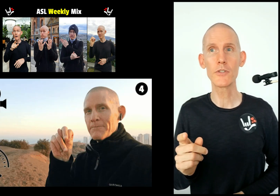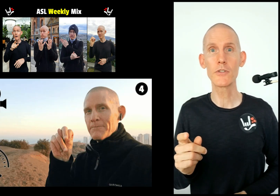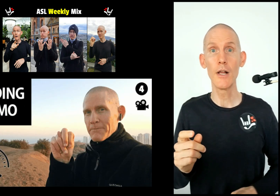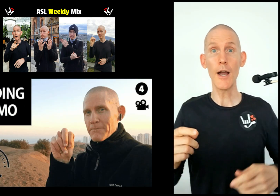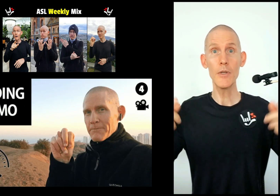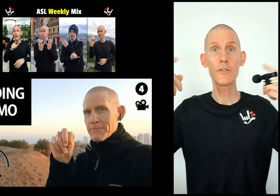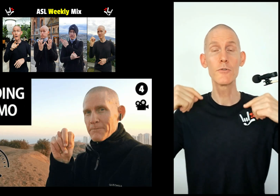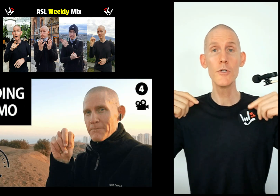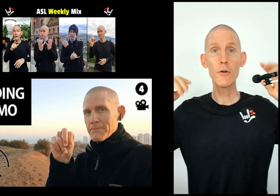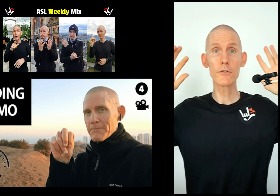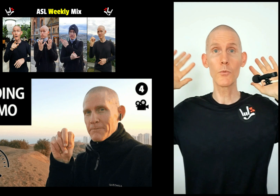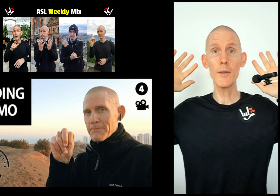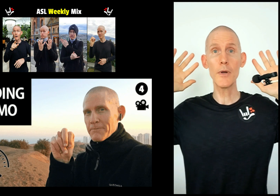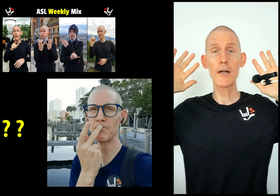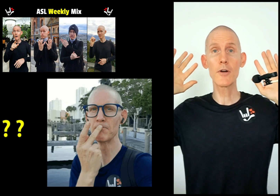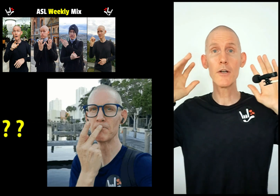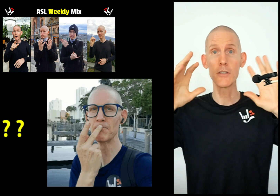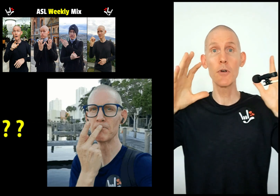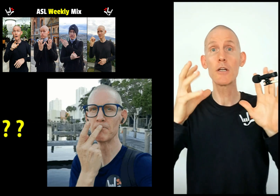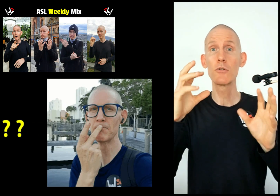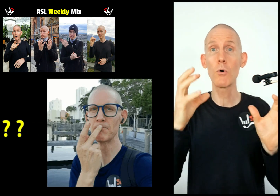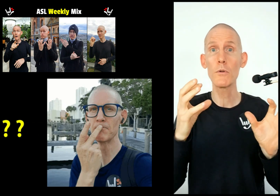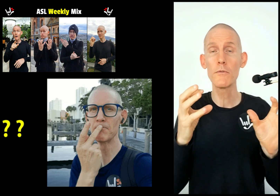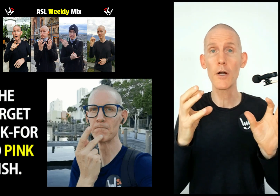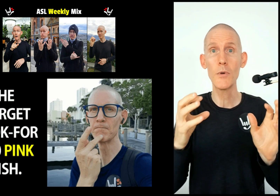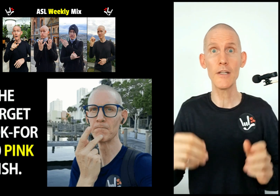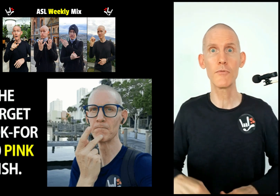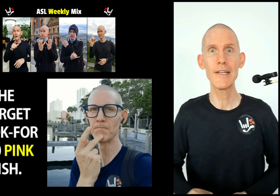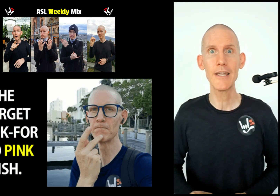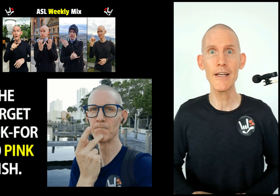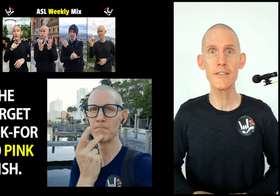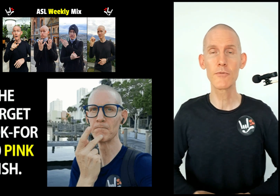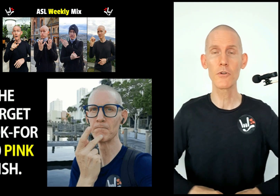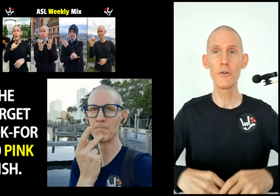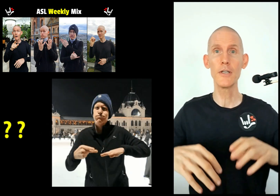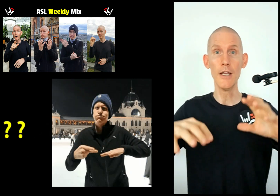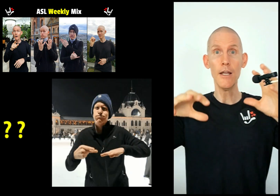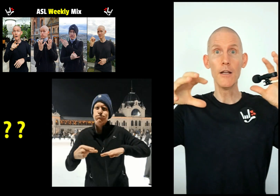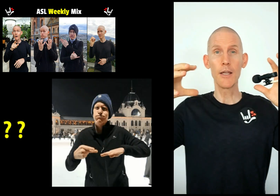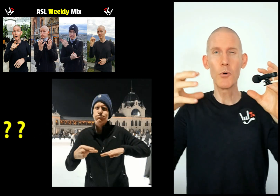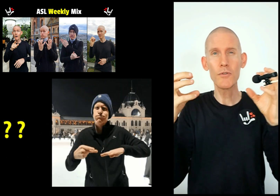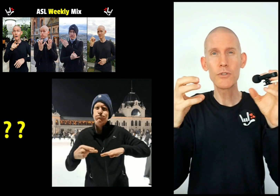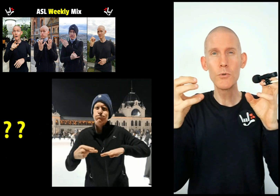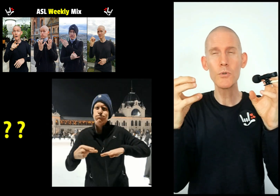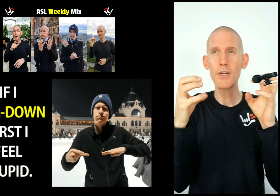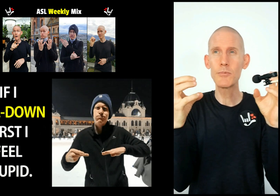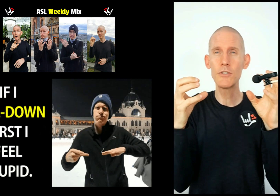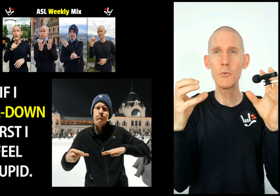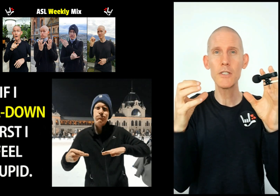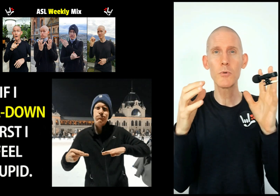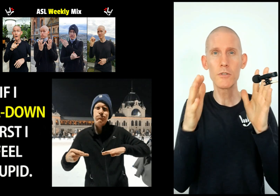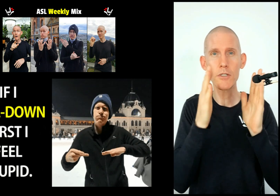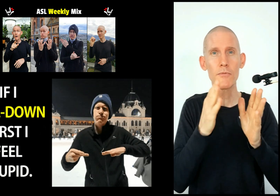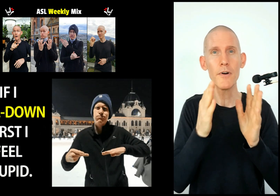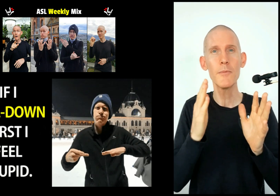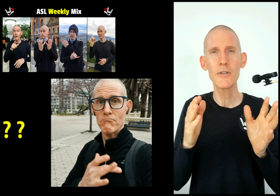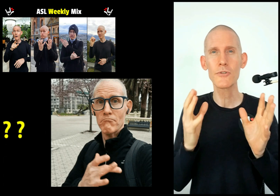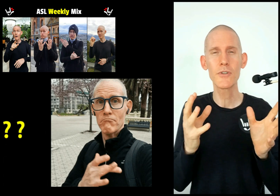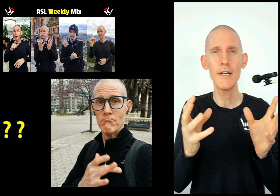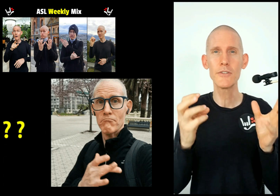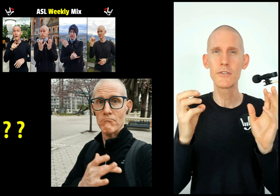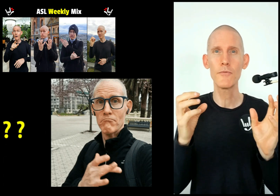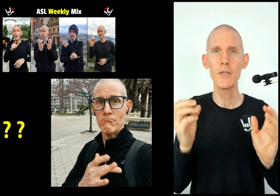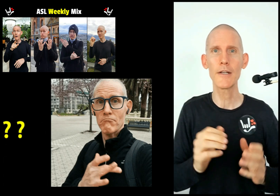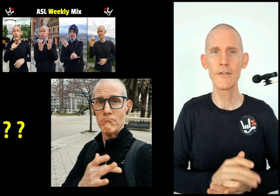my courses, I'm in a studio, there's a white background, and it's a very controlled environment. It's fantastic for learning like more of a school type situation where it's just